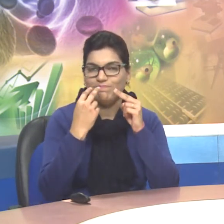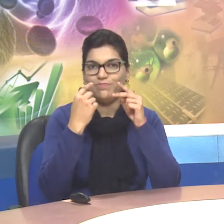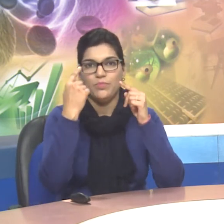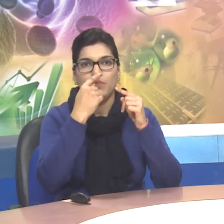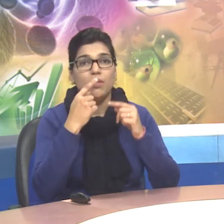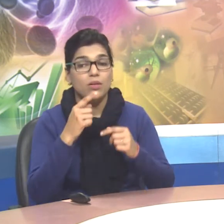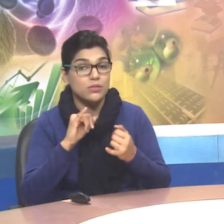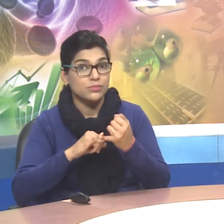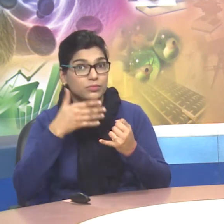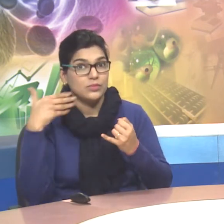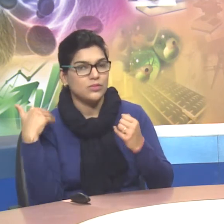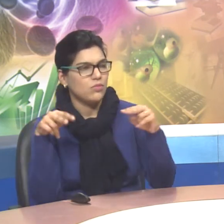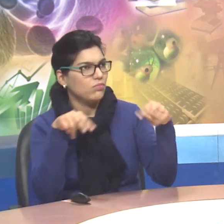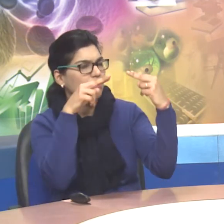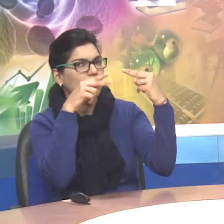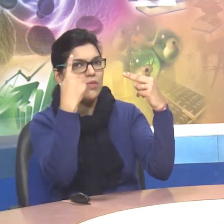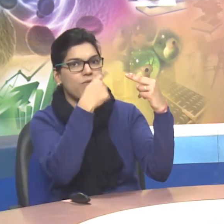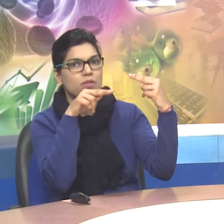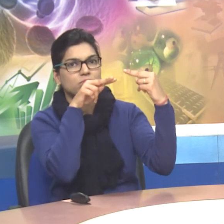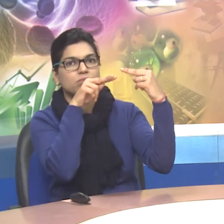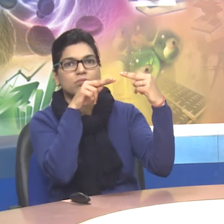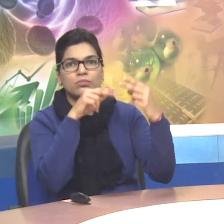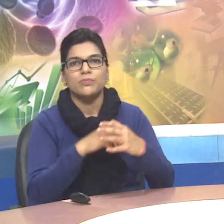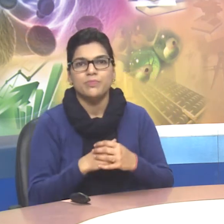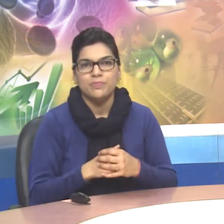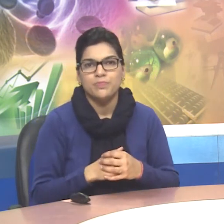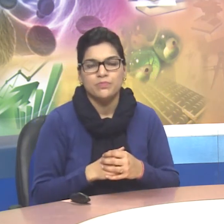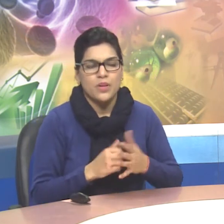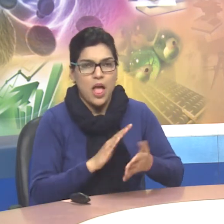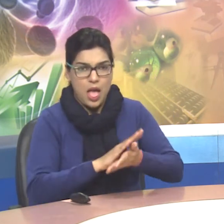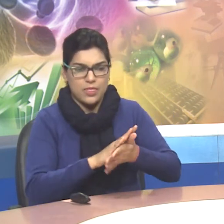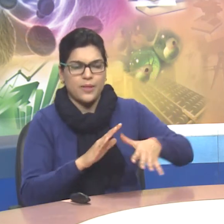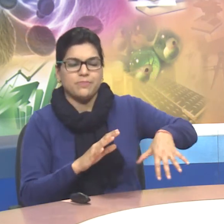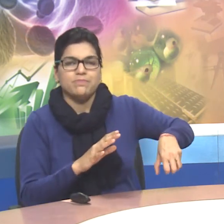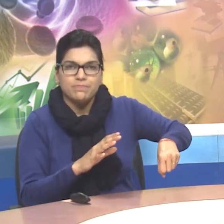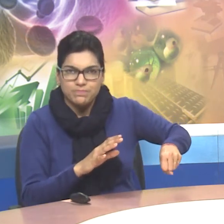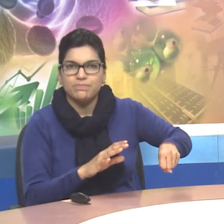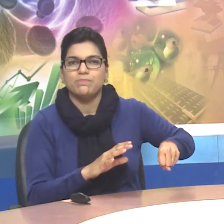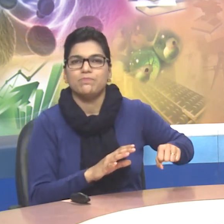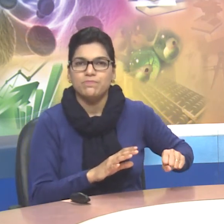immensely. I groped for her hand and squeezed it.